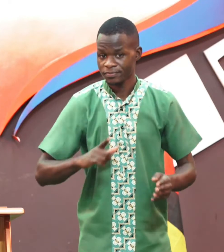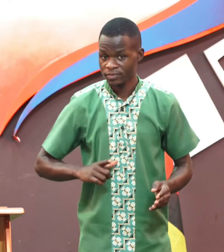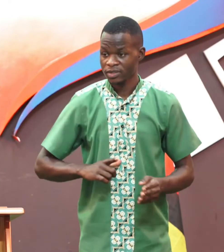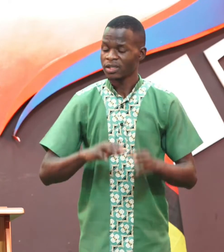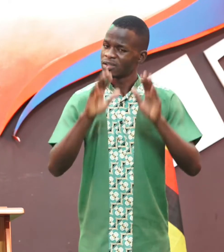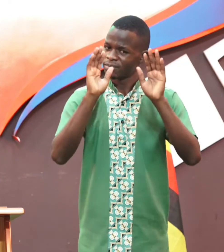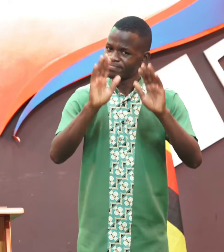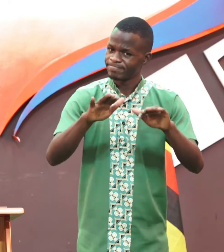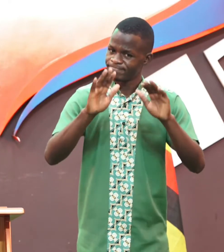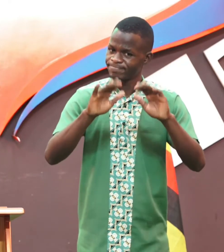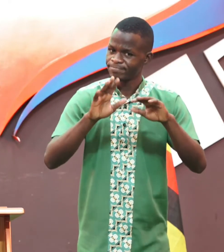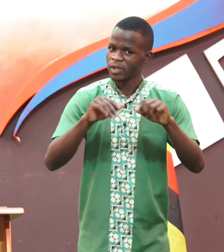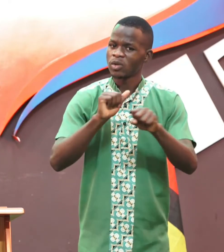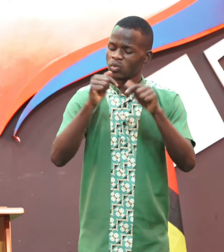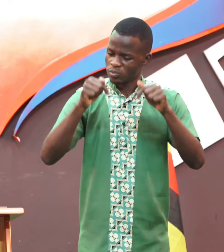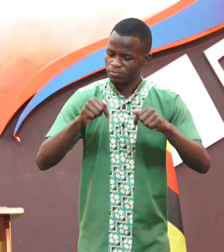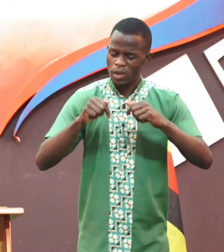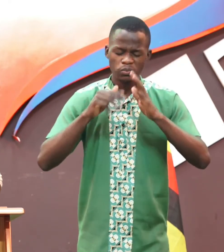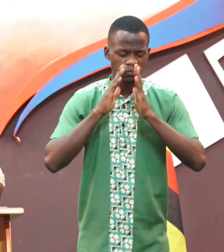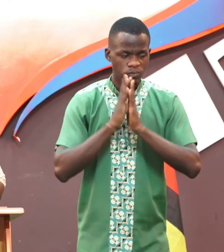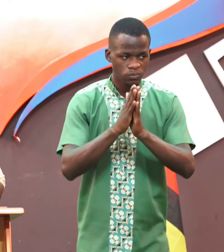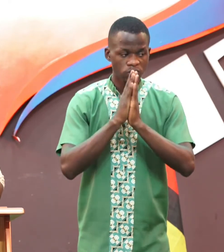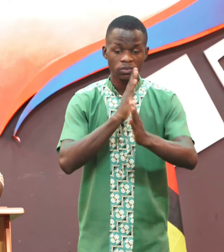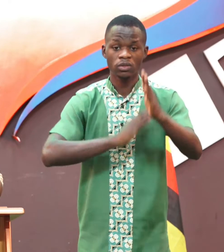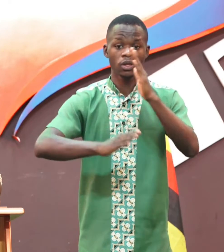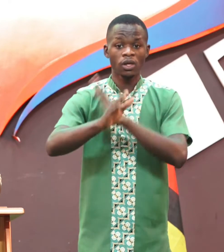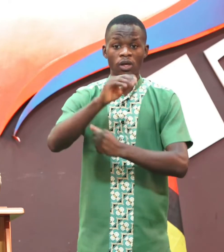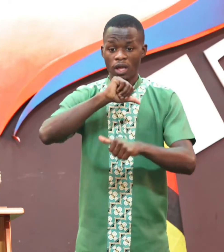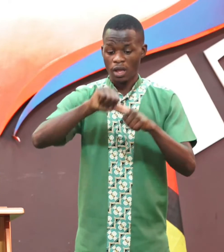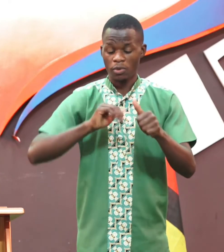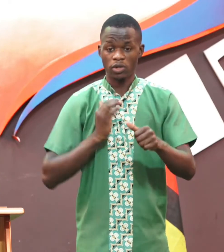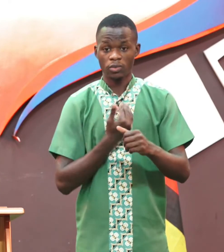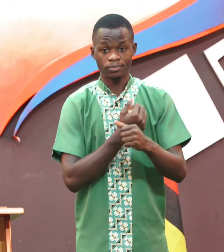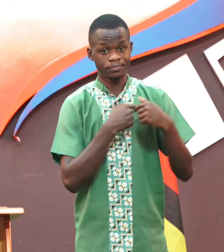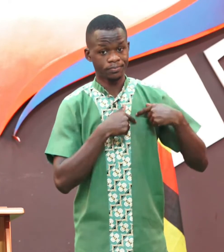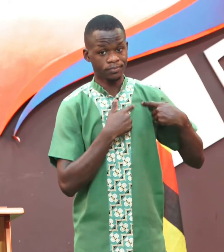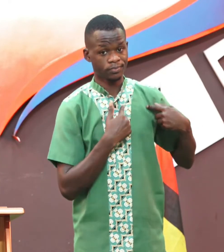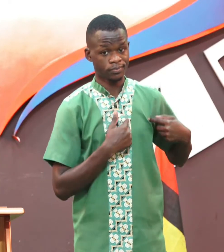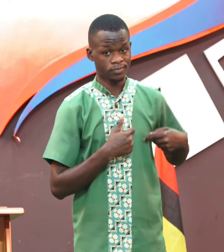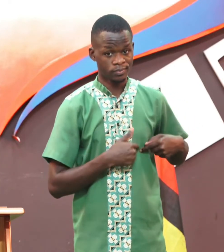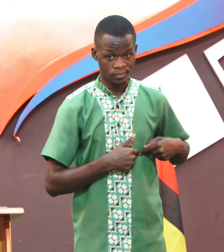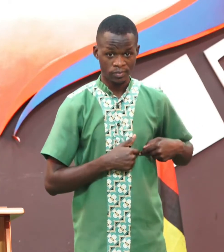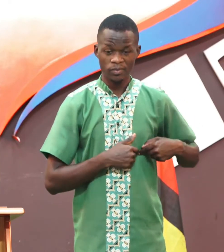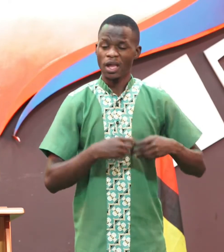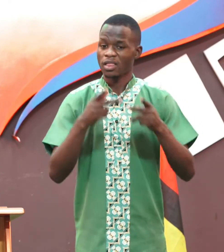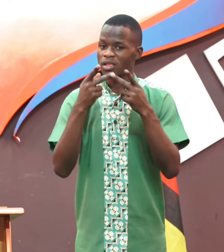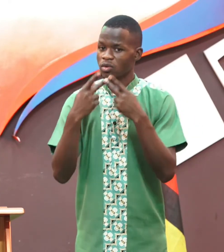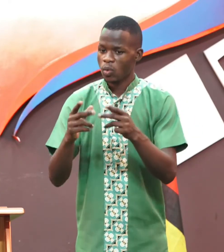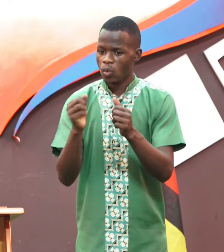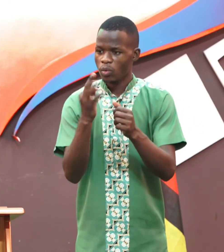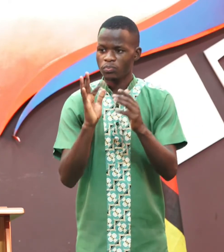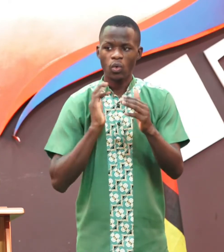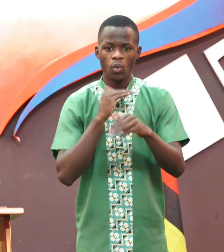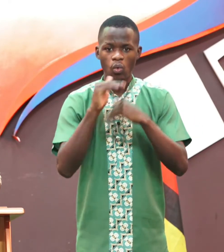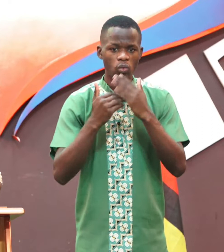Lord. Bannange tugenda kwegayirira Katonda olw'emitima gyaffe. We are going to beseech the Lord for the state of our hearts. Ensibuko y'ebigambo byaffe ebeerenga